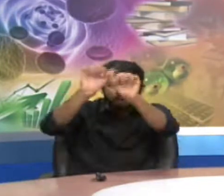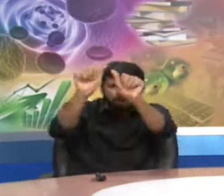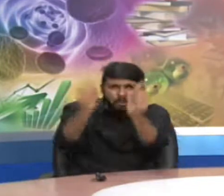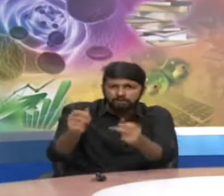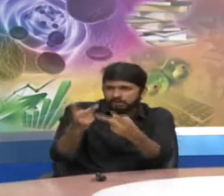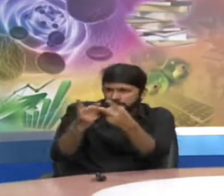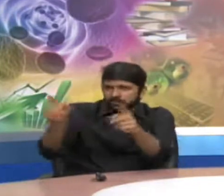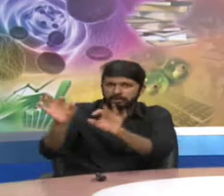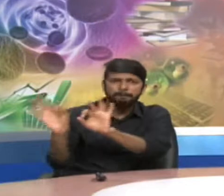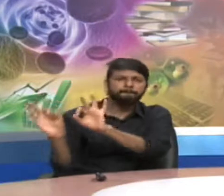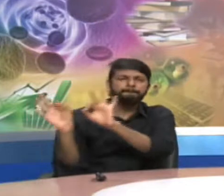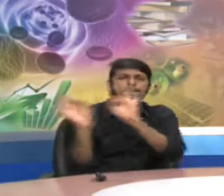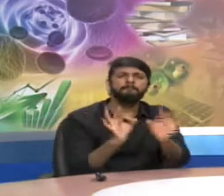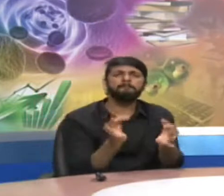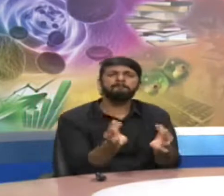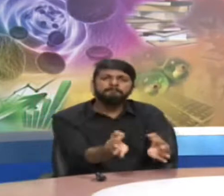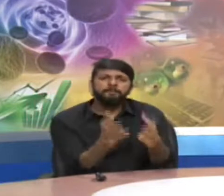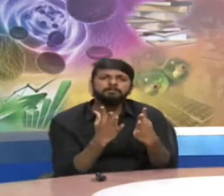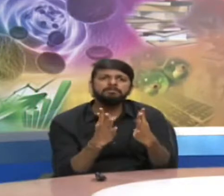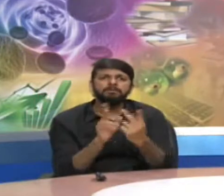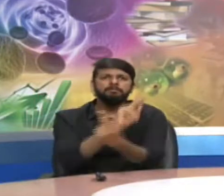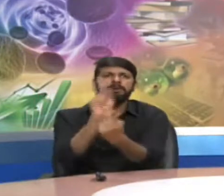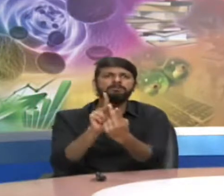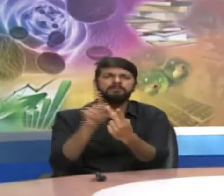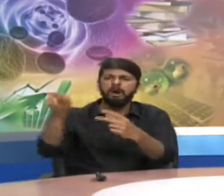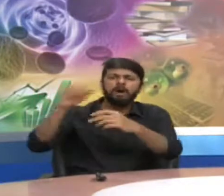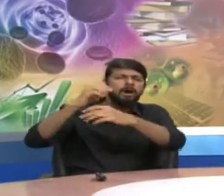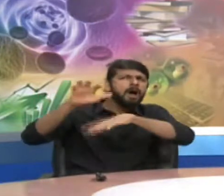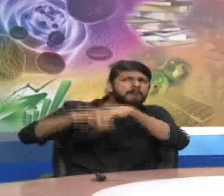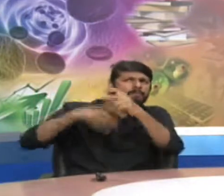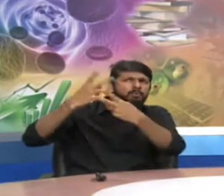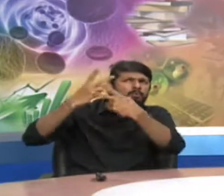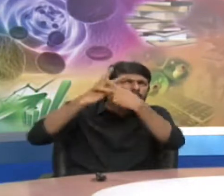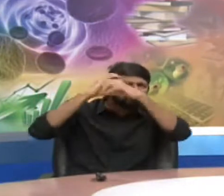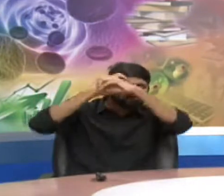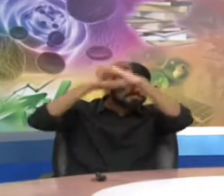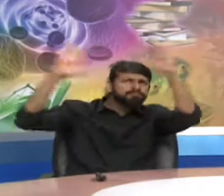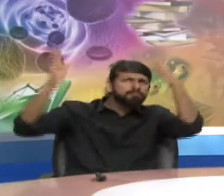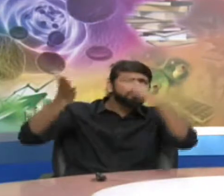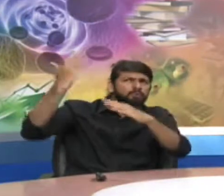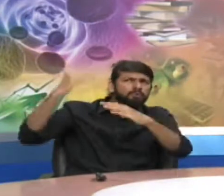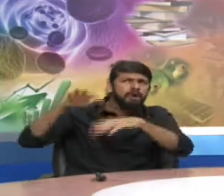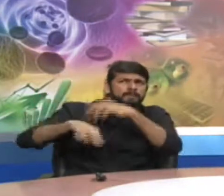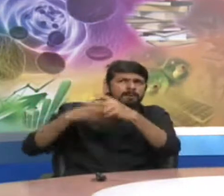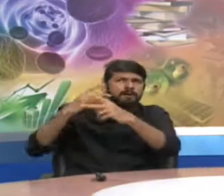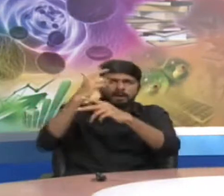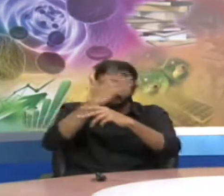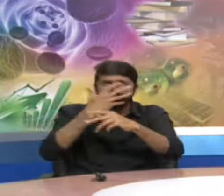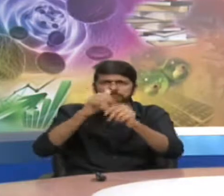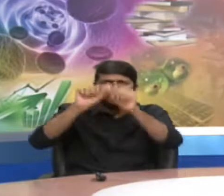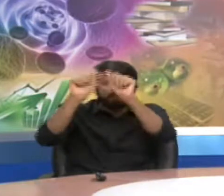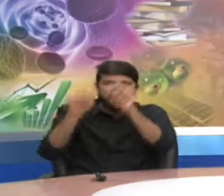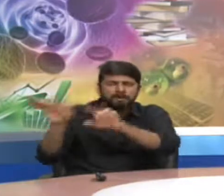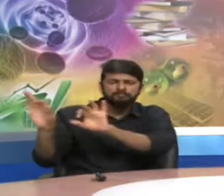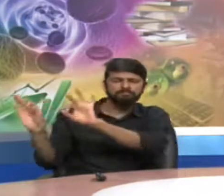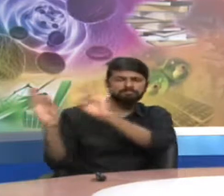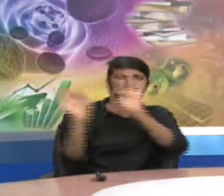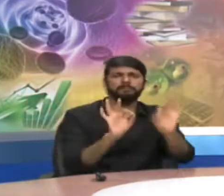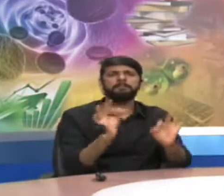any animal, any human figure, it has to be perfectly painted. No